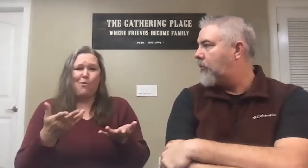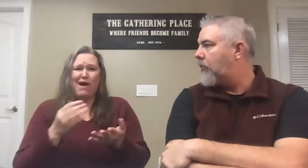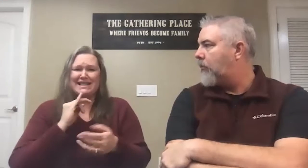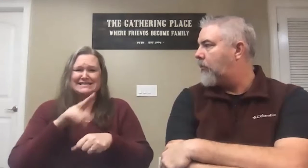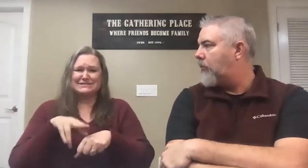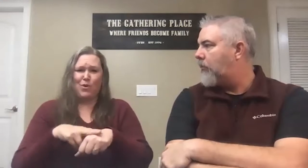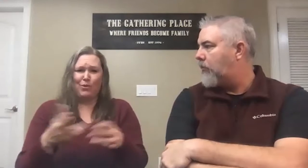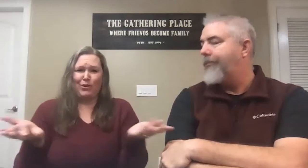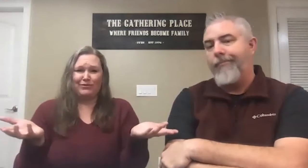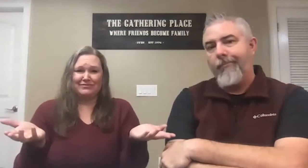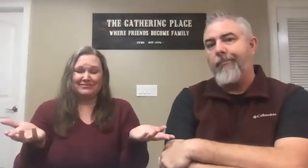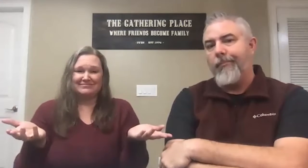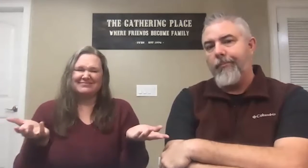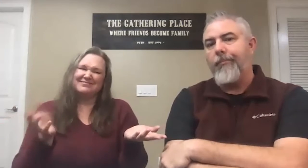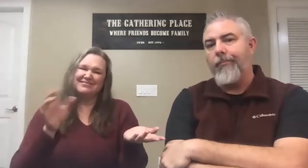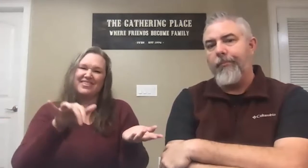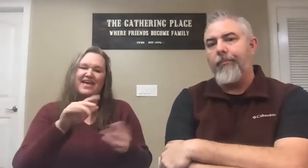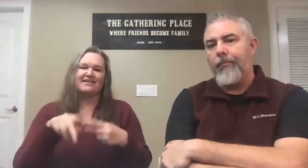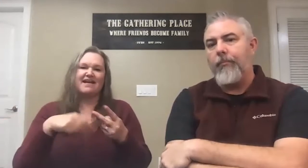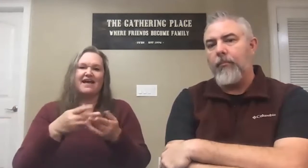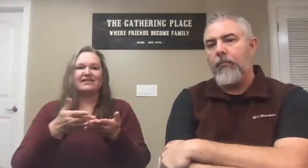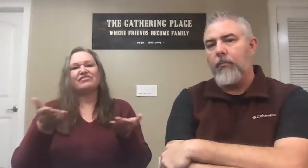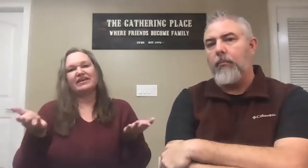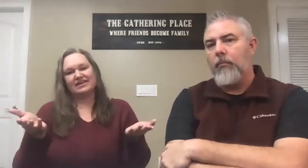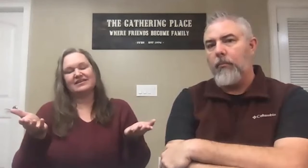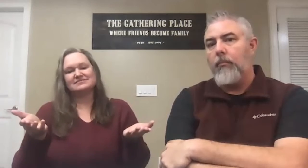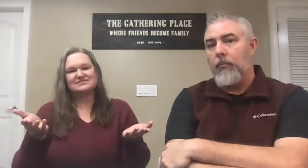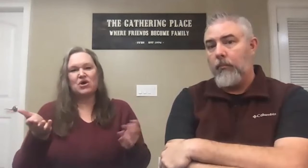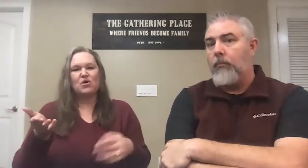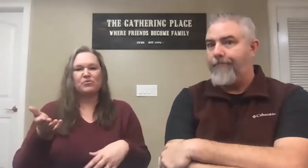We try to show reality and what normal is normal and that kind of stuff.